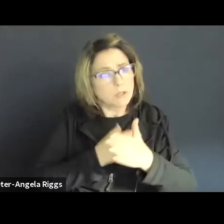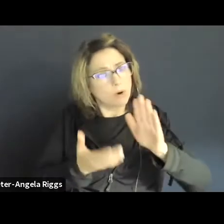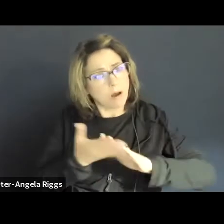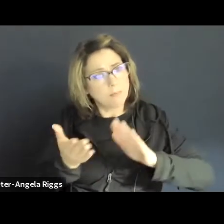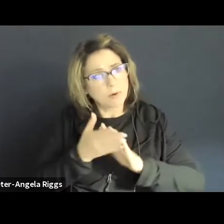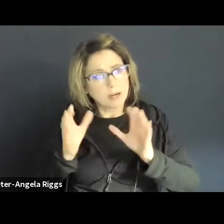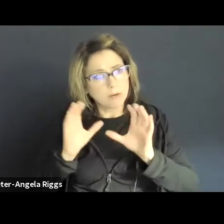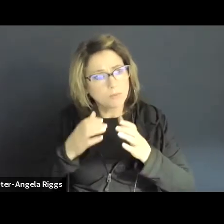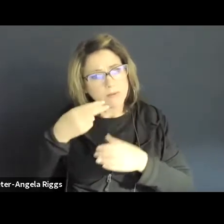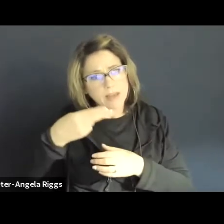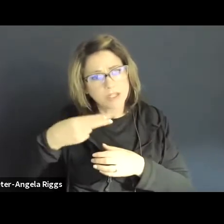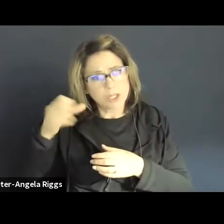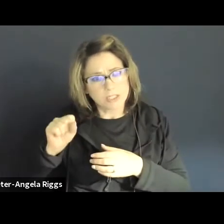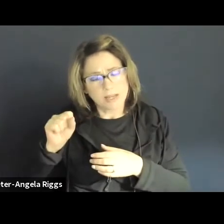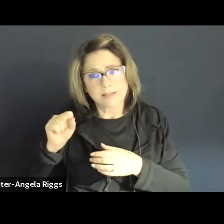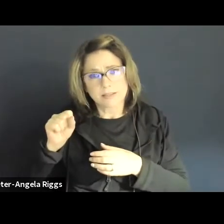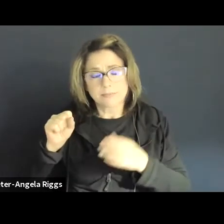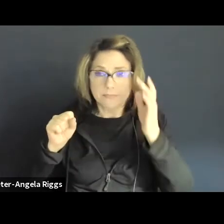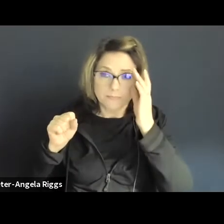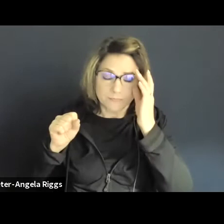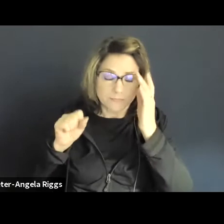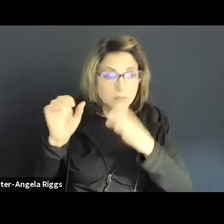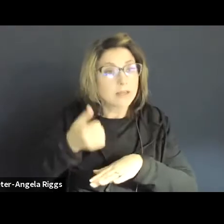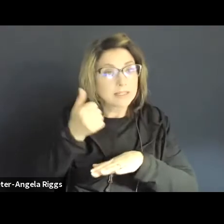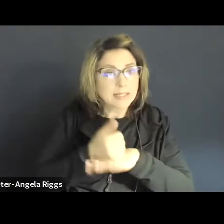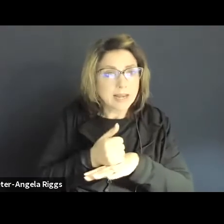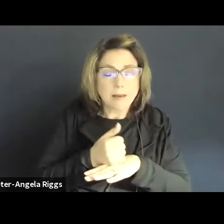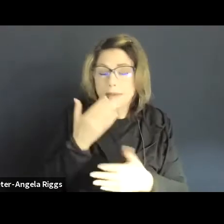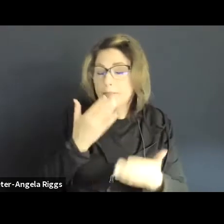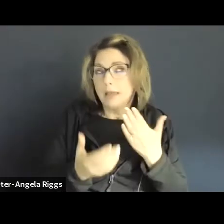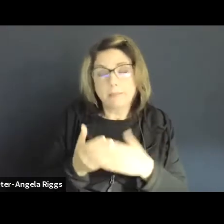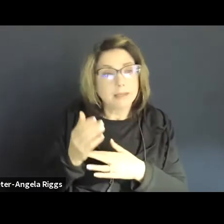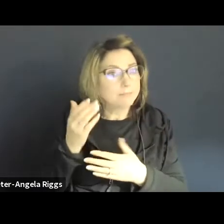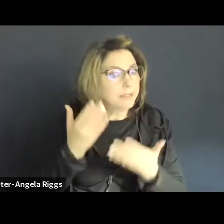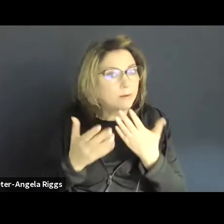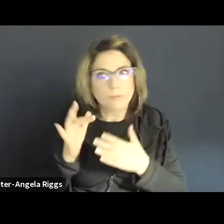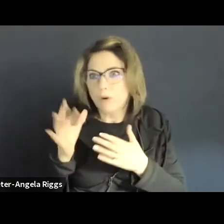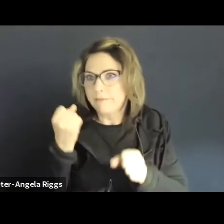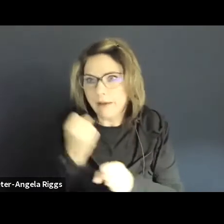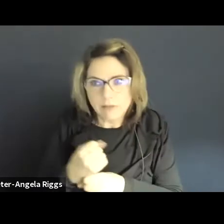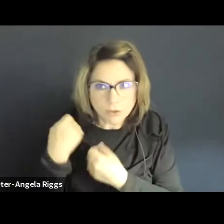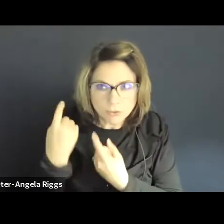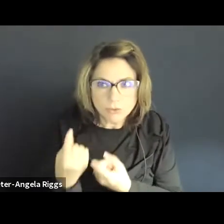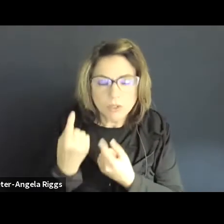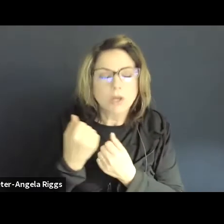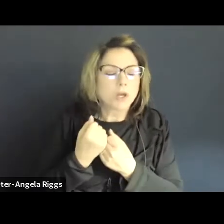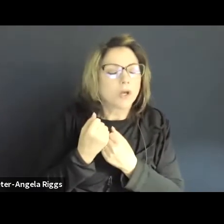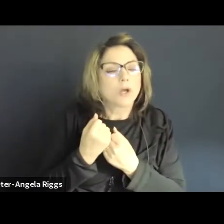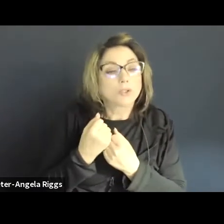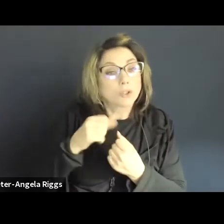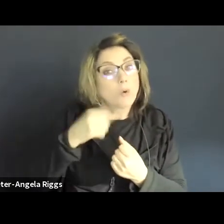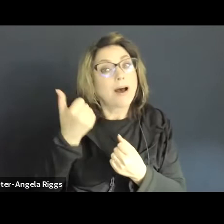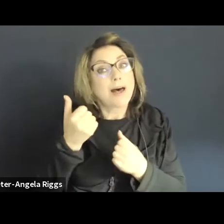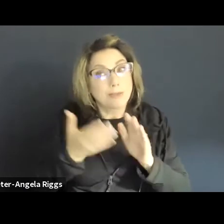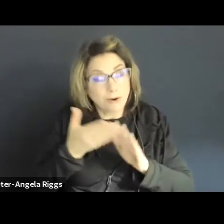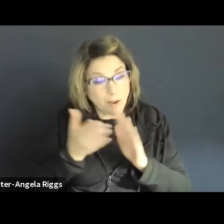of HHS has been created in about a quarter of a century. To give you an idea of how long the other operating